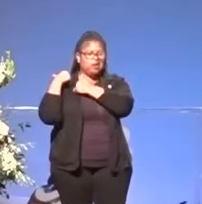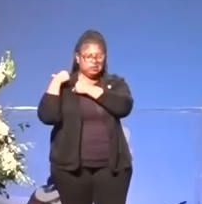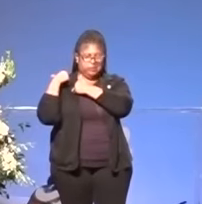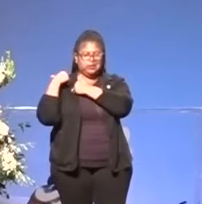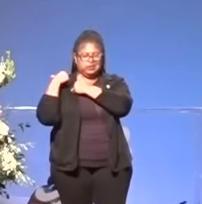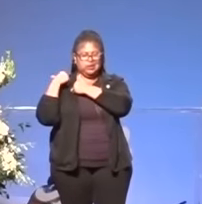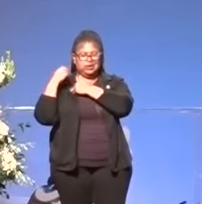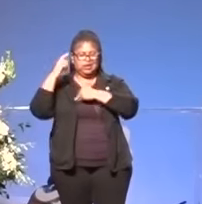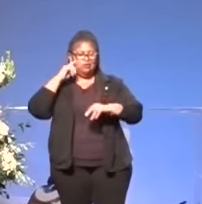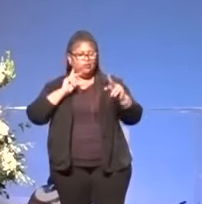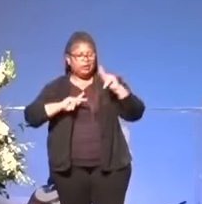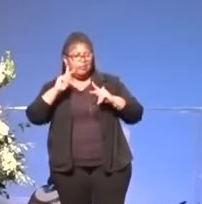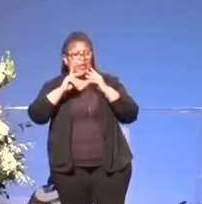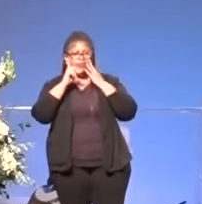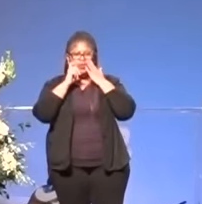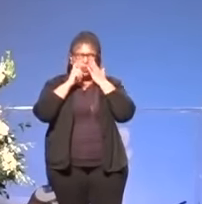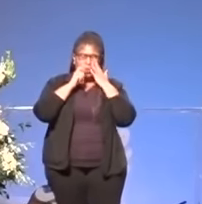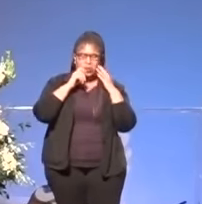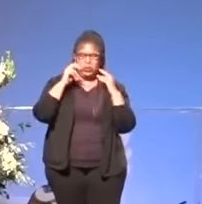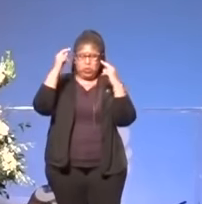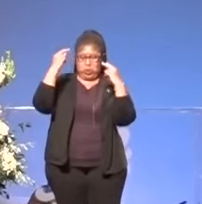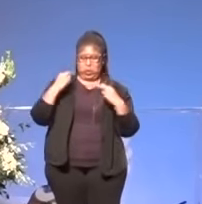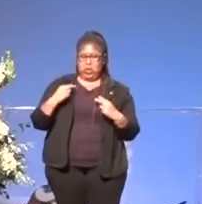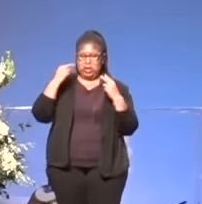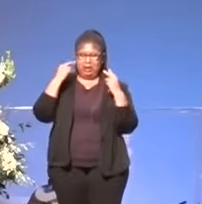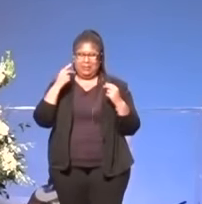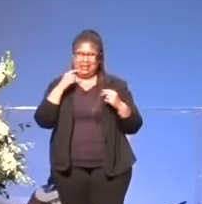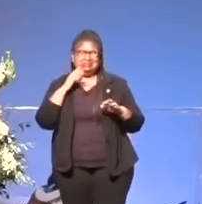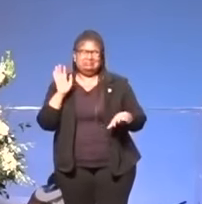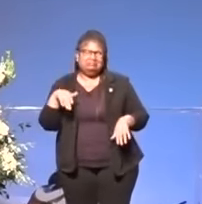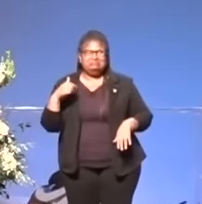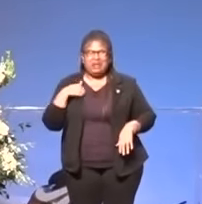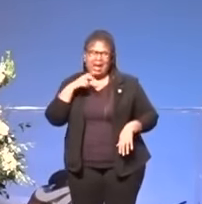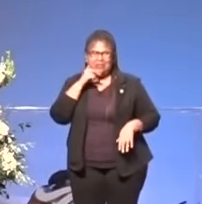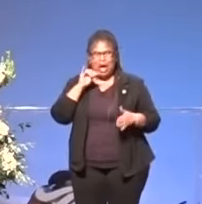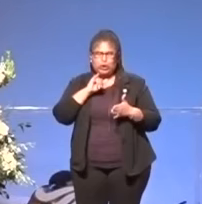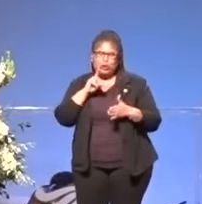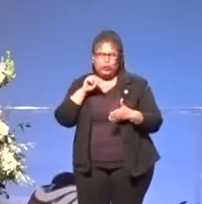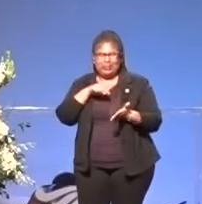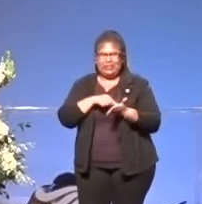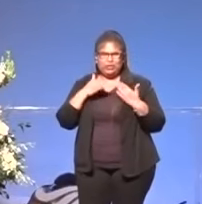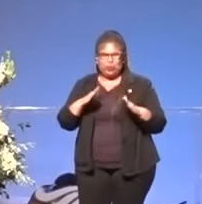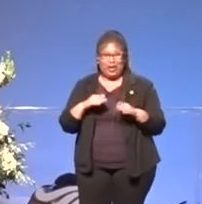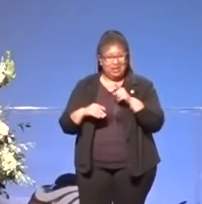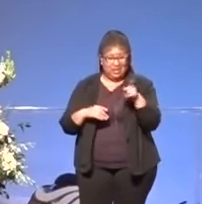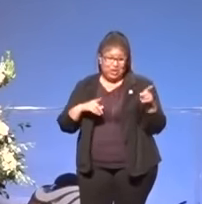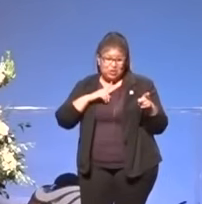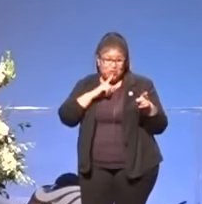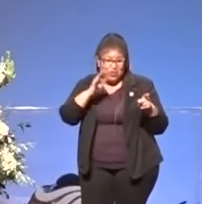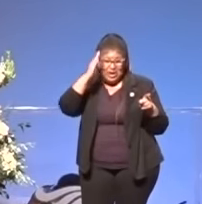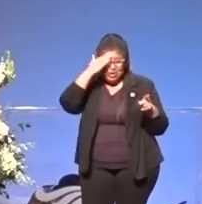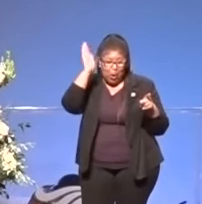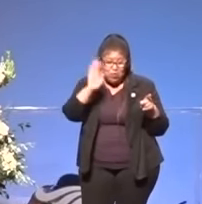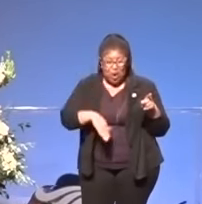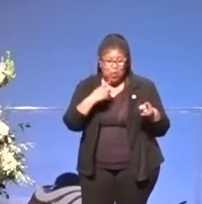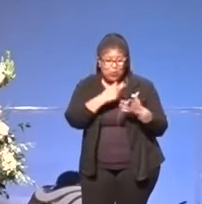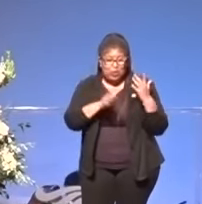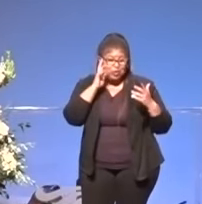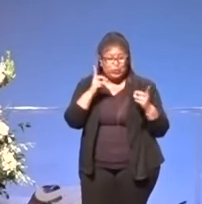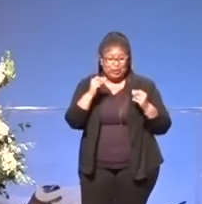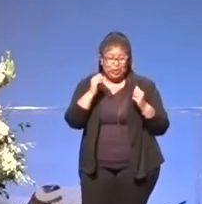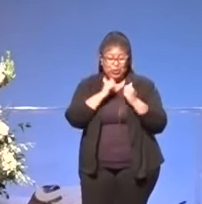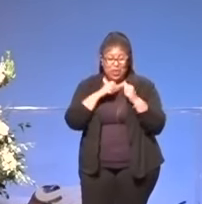And for people that look at it and think, well, you know, I wouldn't have done it this way. You don't know how you would have done it if you had this many people,